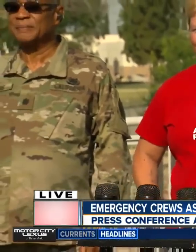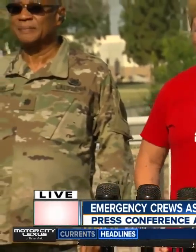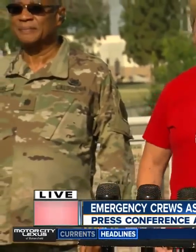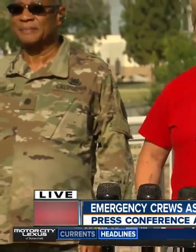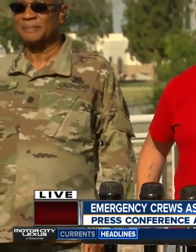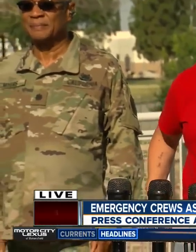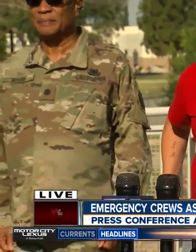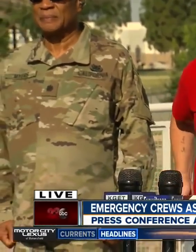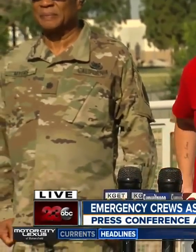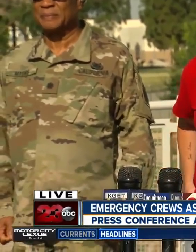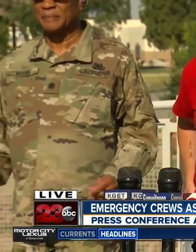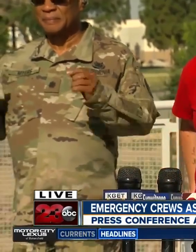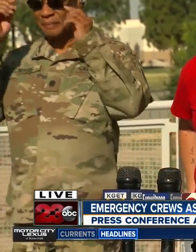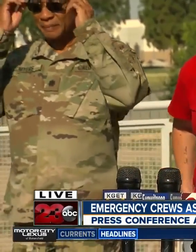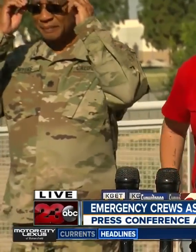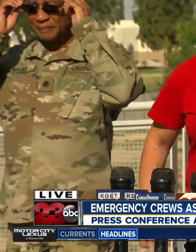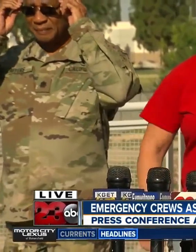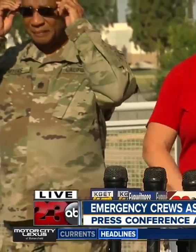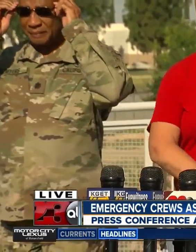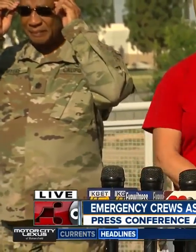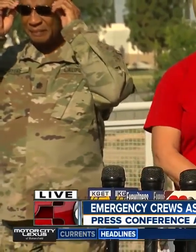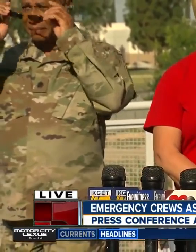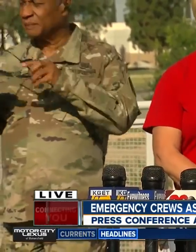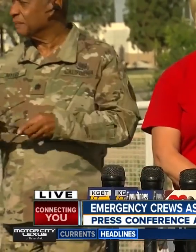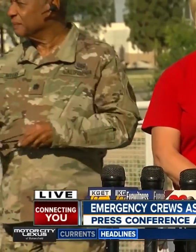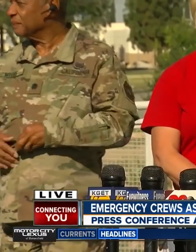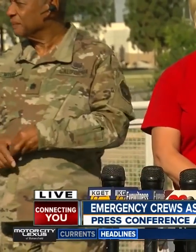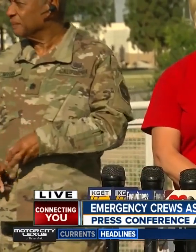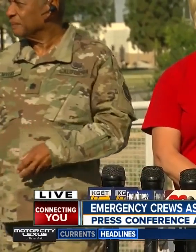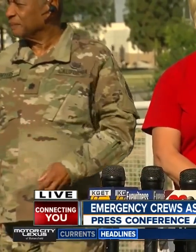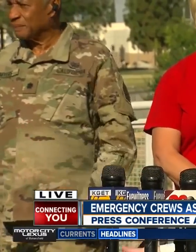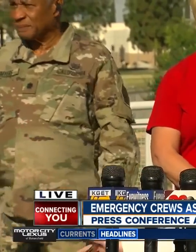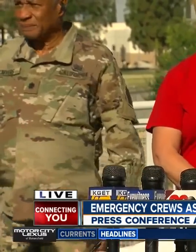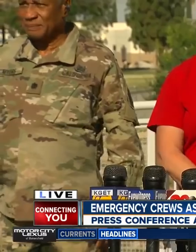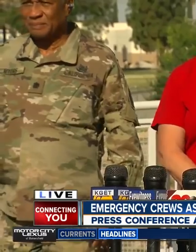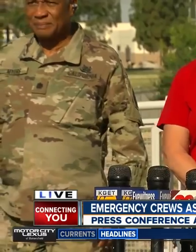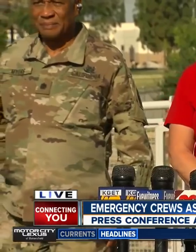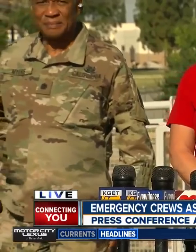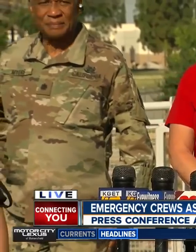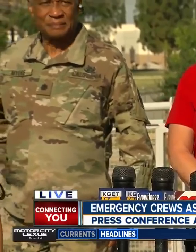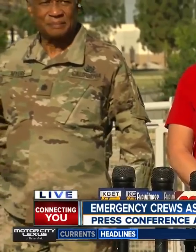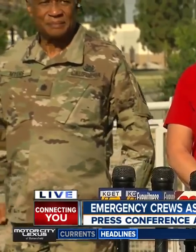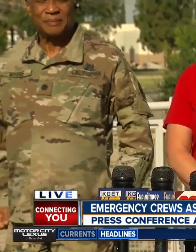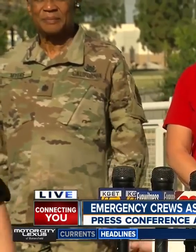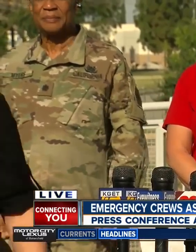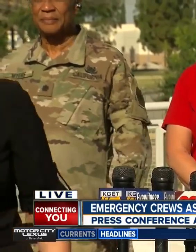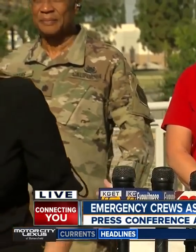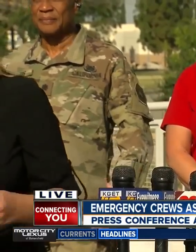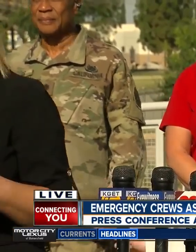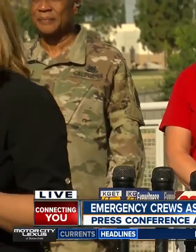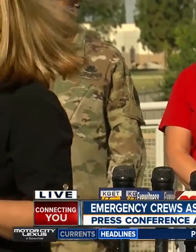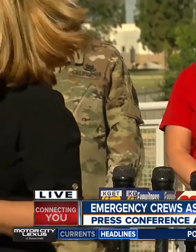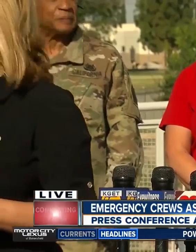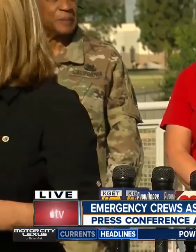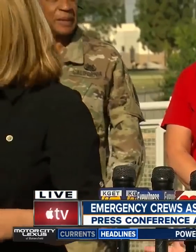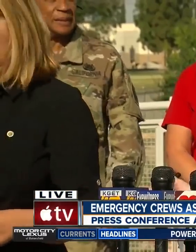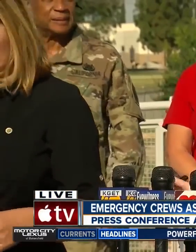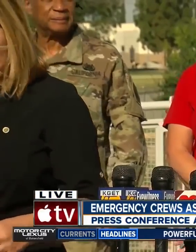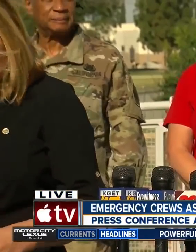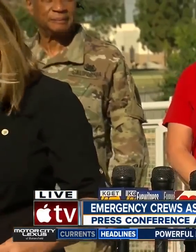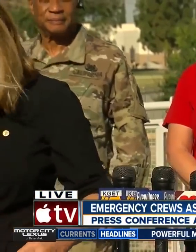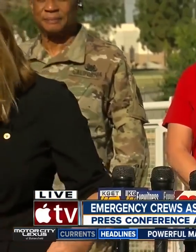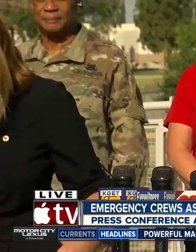is so many people had just started to pick up the pieces from the July 4th quake. Got many stores, one that you were visiting, had